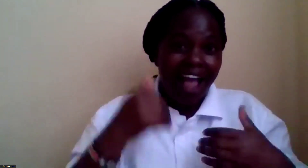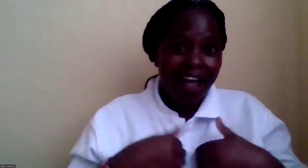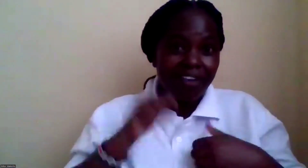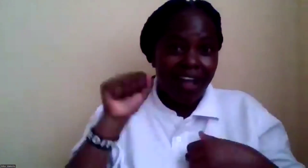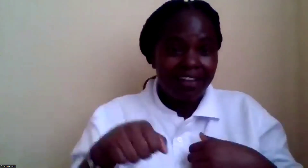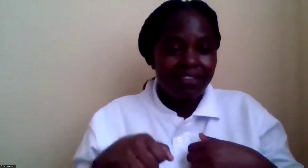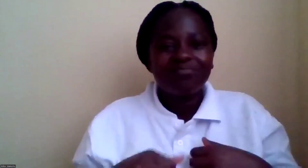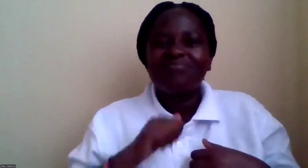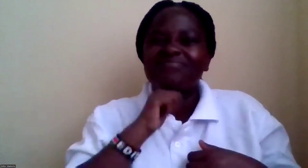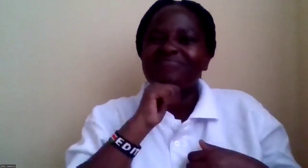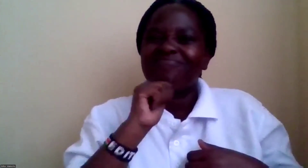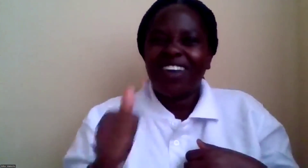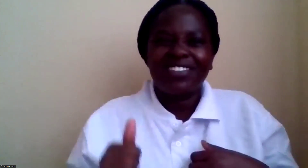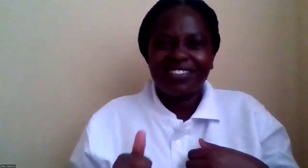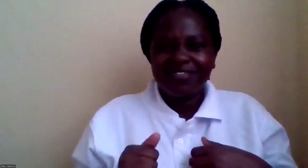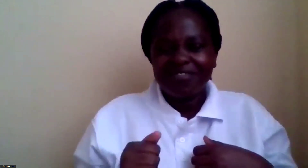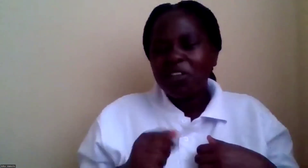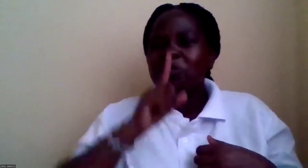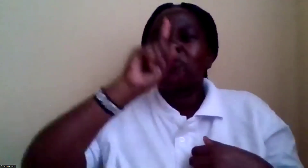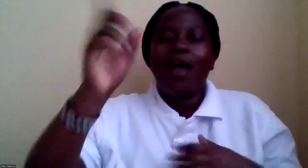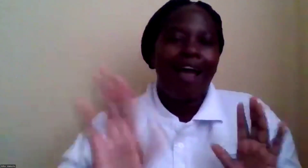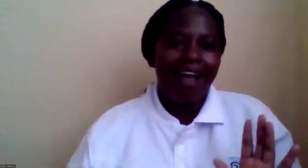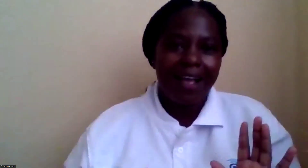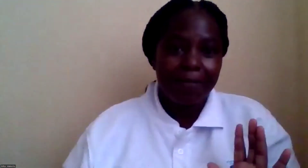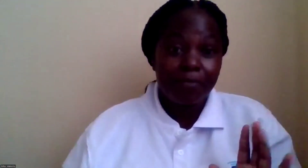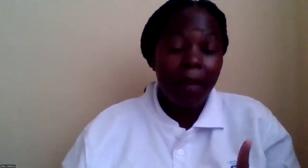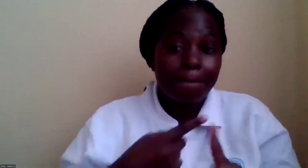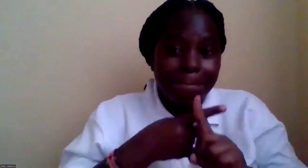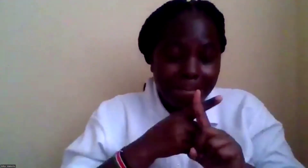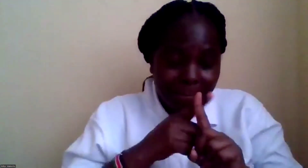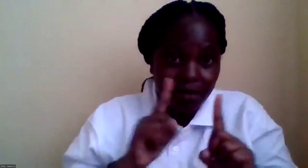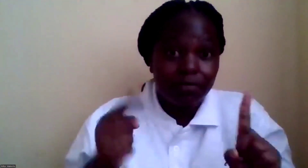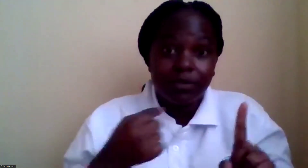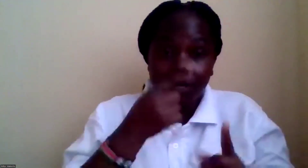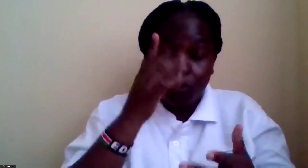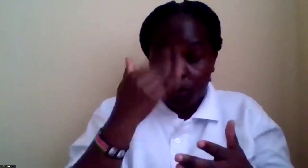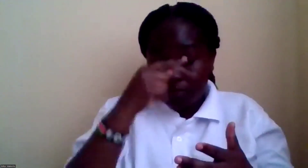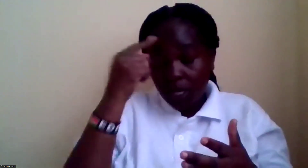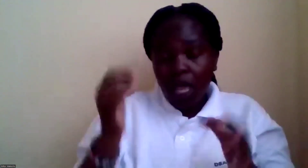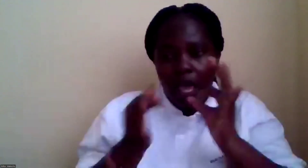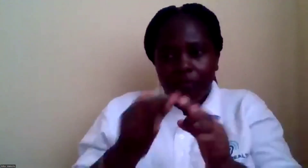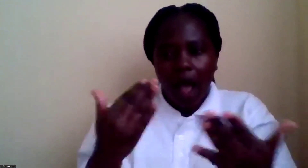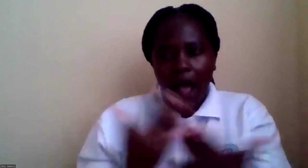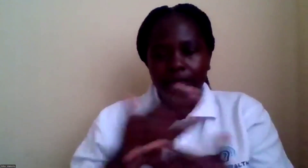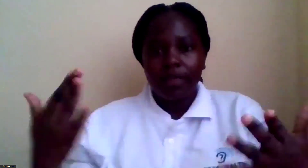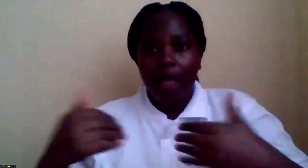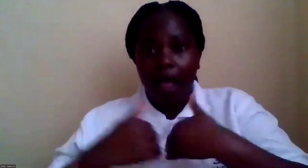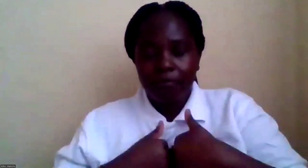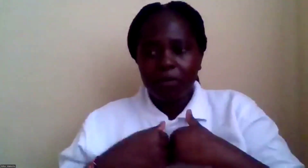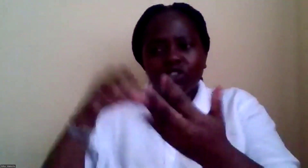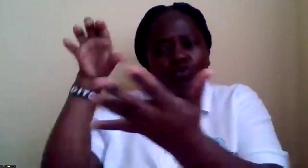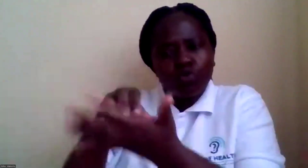much, we are saying it with certainty, but we are saying that if other factors combine in your case and maybe you're a